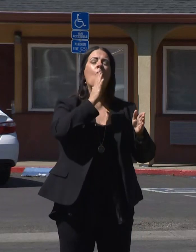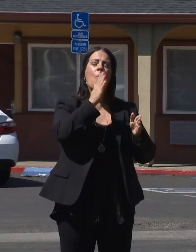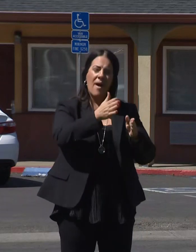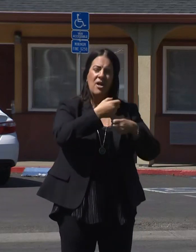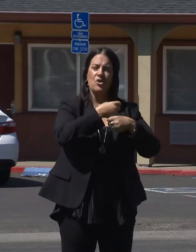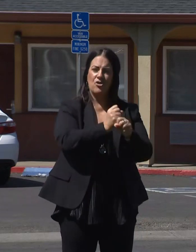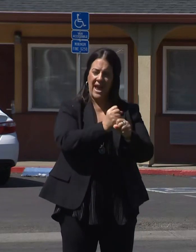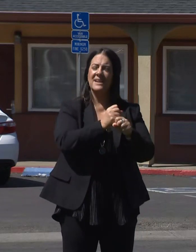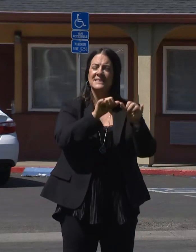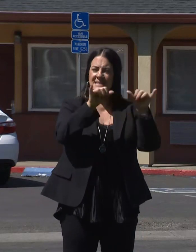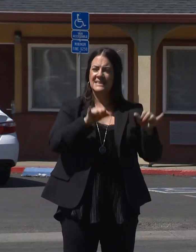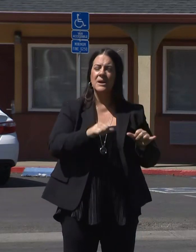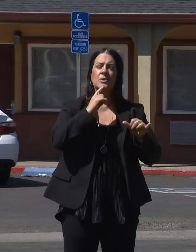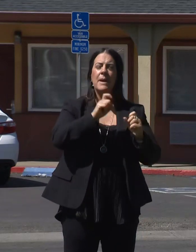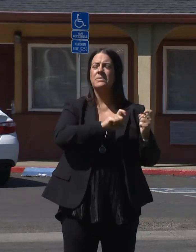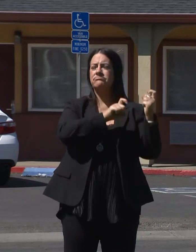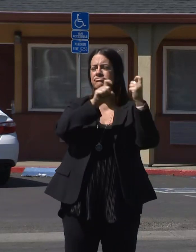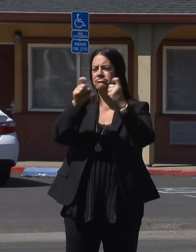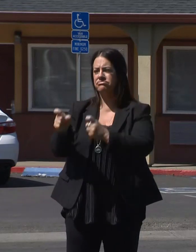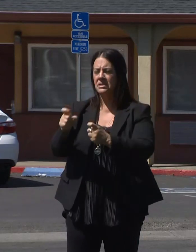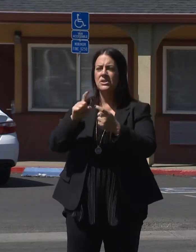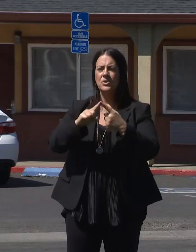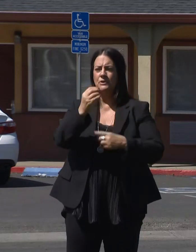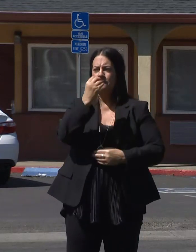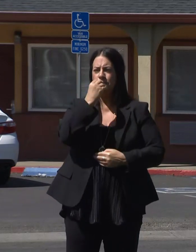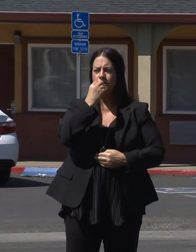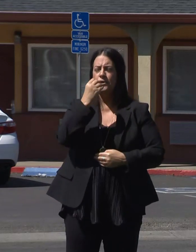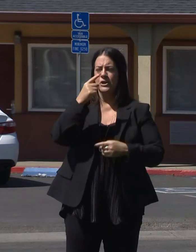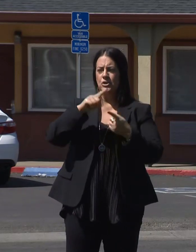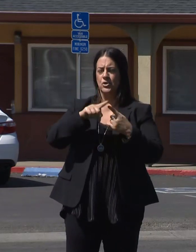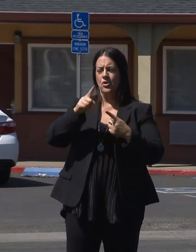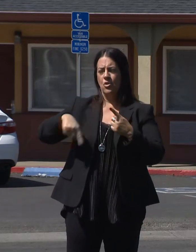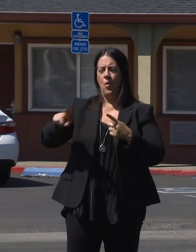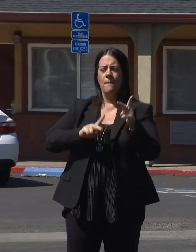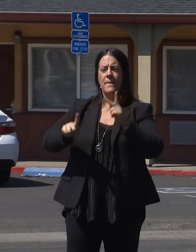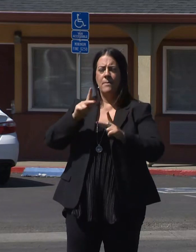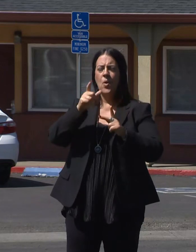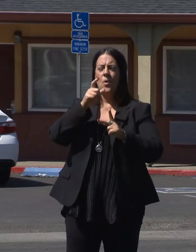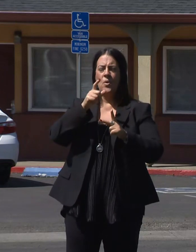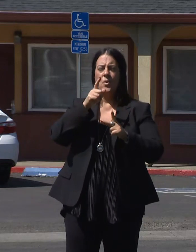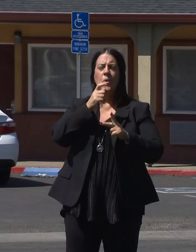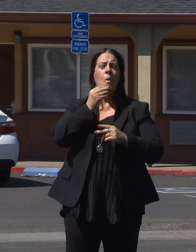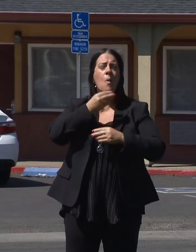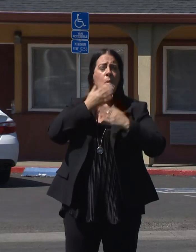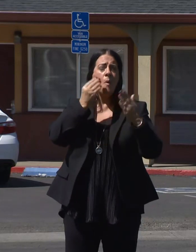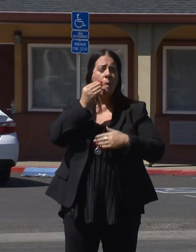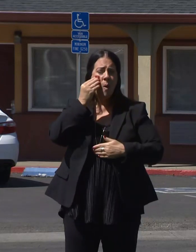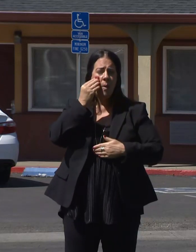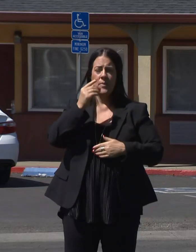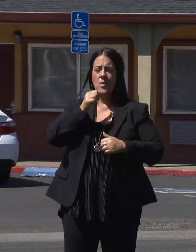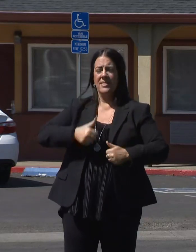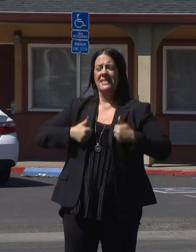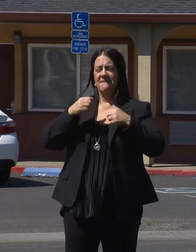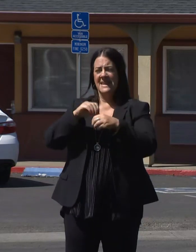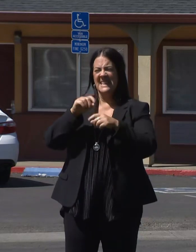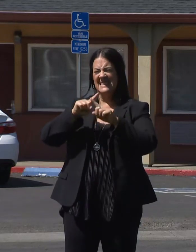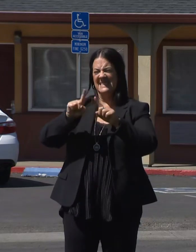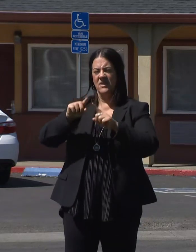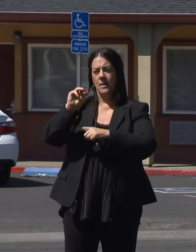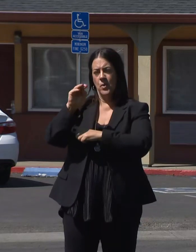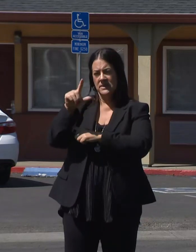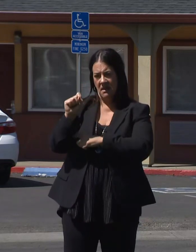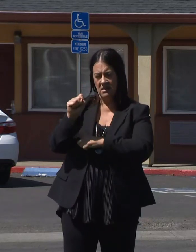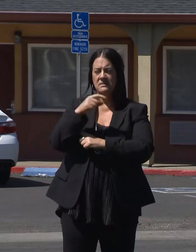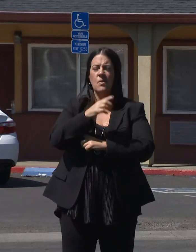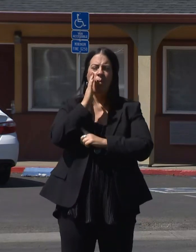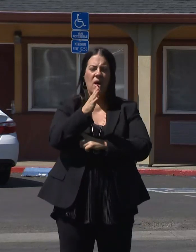an incredible contribution to these efforts, and it just shows you the spirit of people meeting this moment, the spirit that defines this